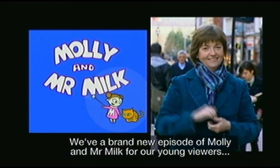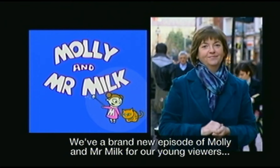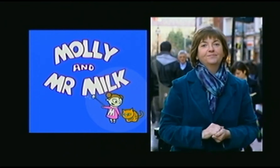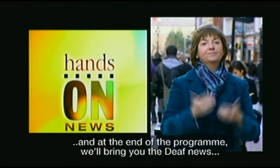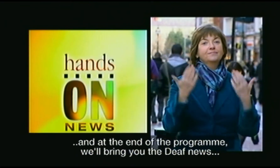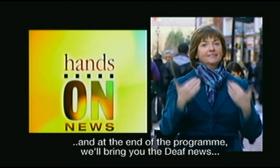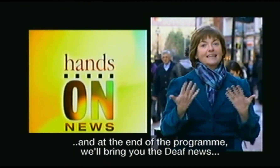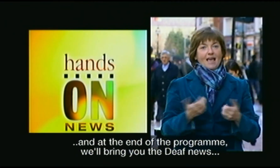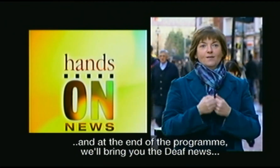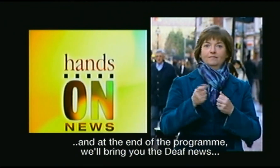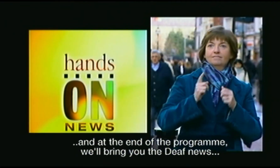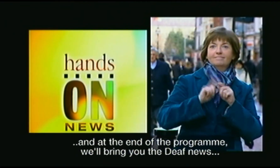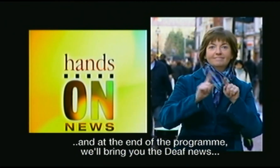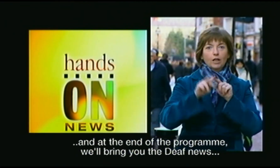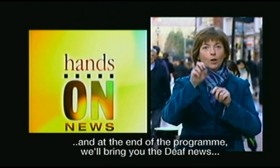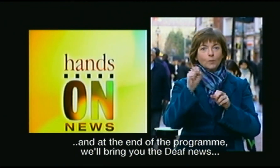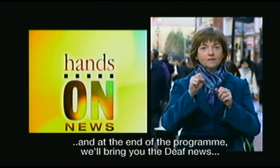the programme, we'll bring you the deaf news from around the world.